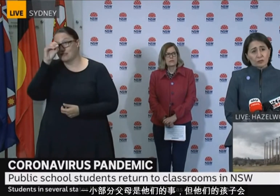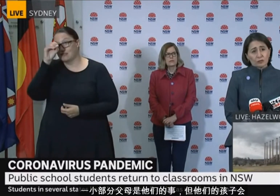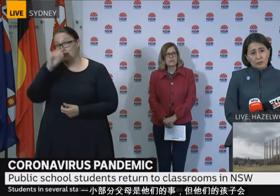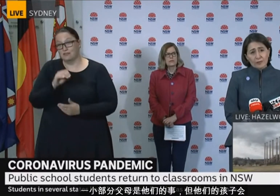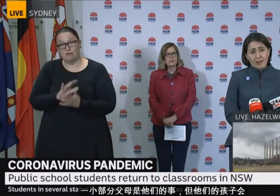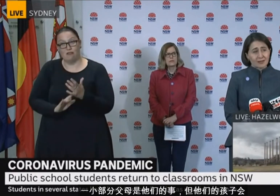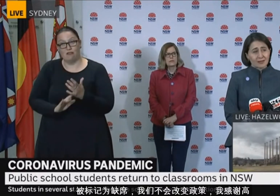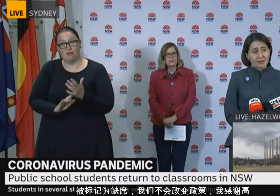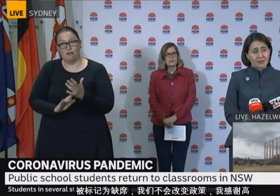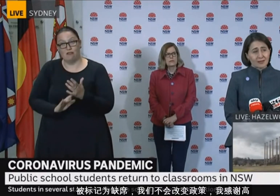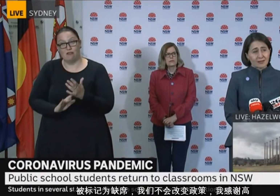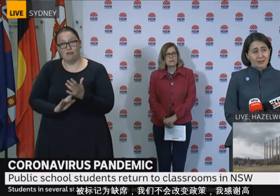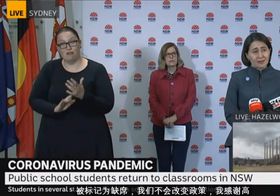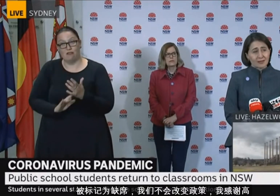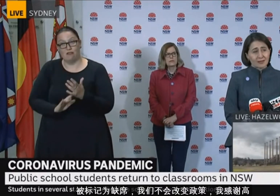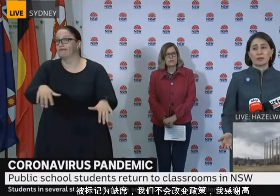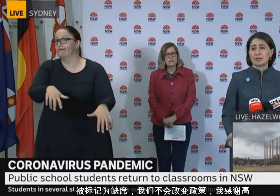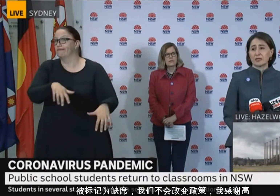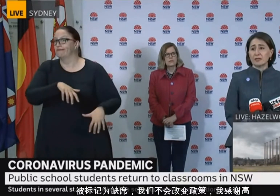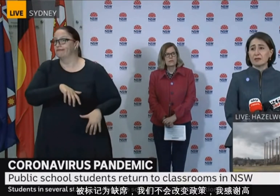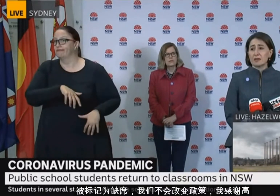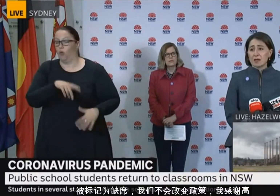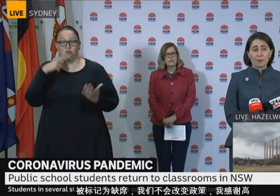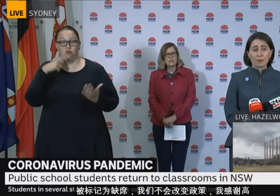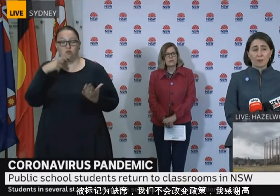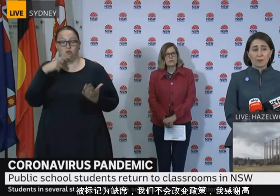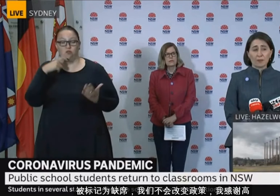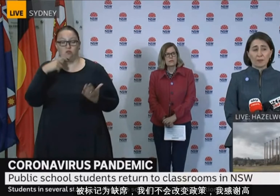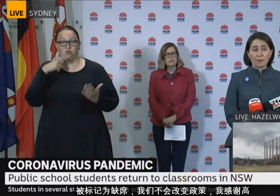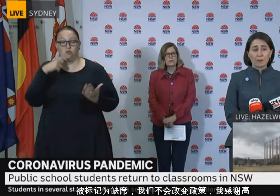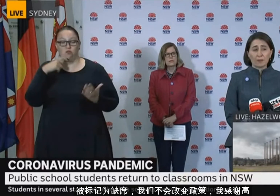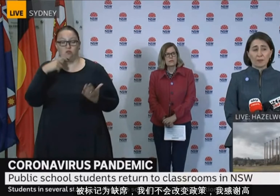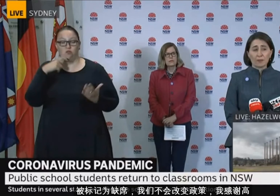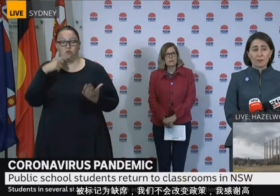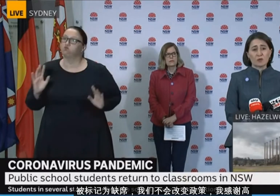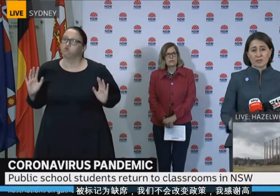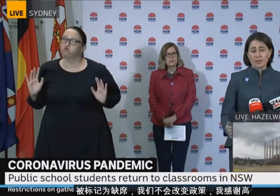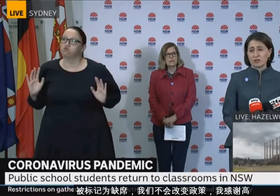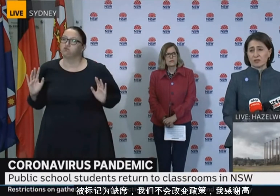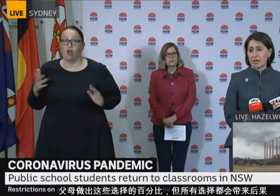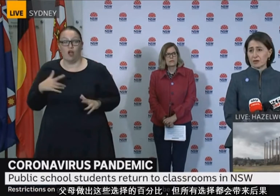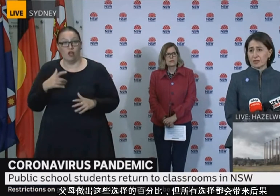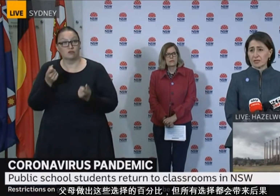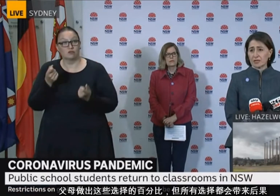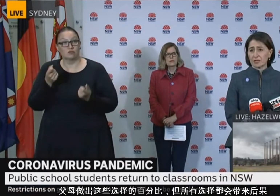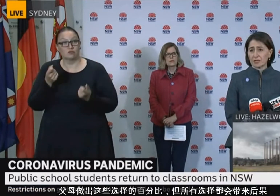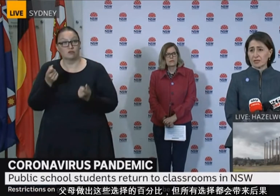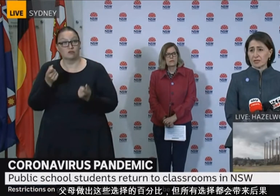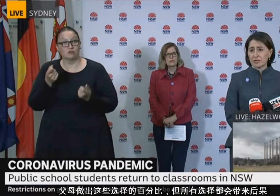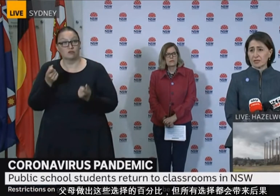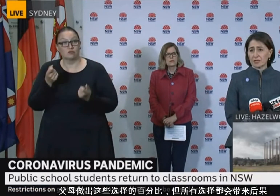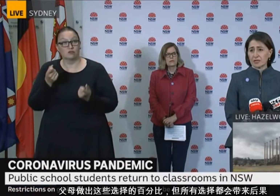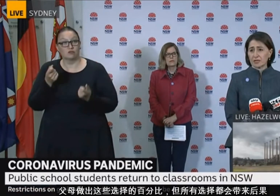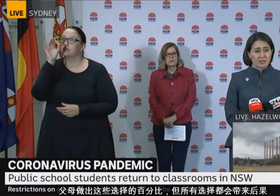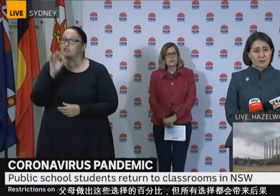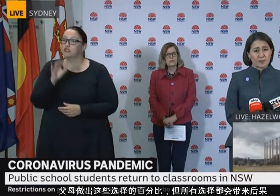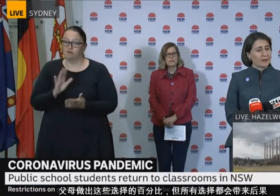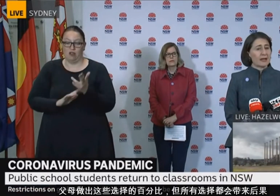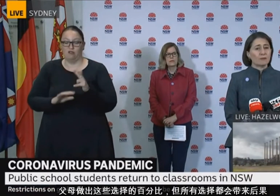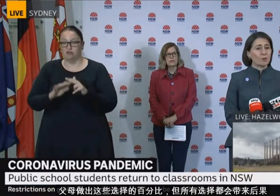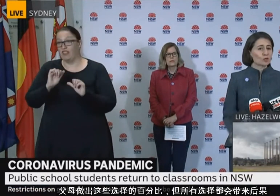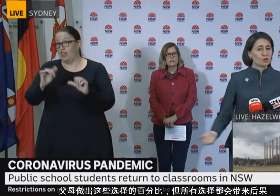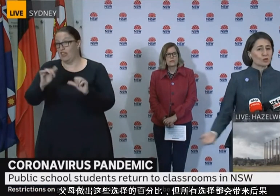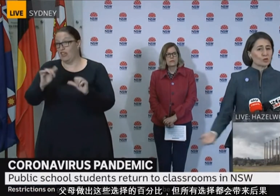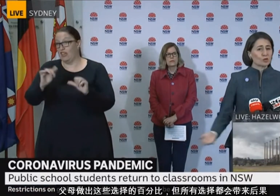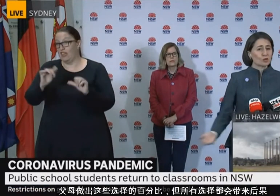a matter for them, but their children will be marked as absent. We're not changing our policy. I appreciate that a small percentage of parents